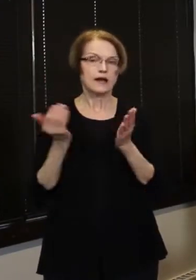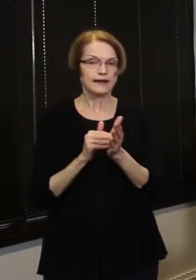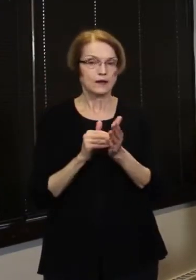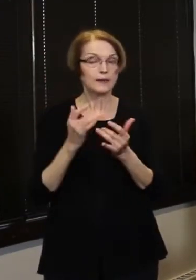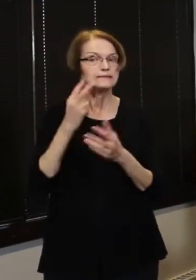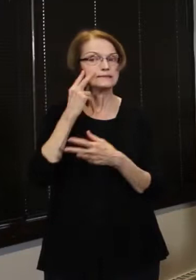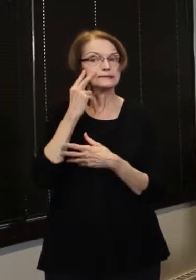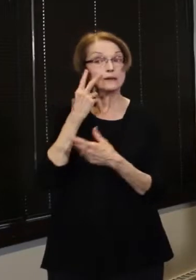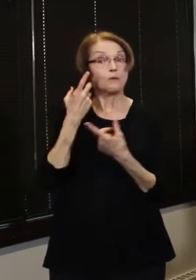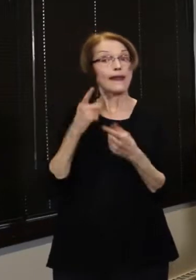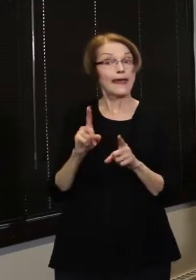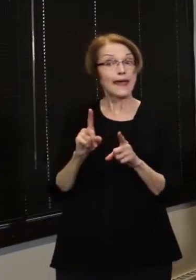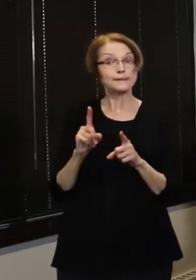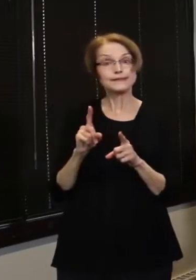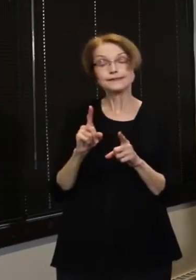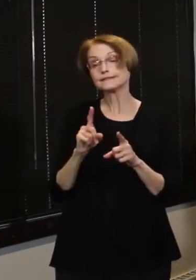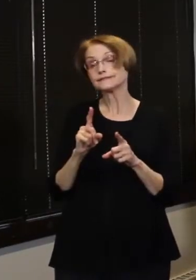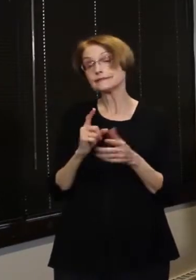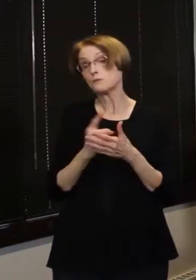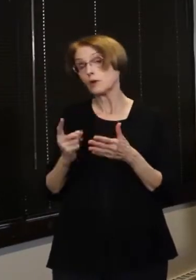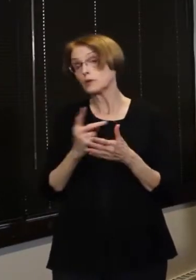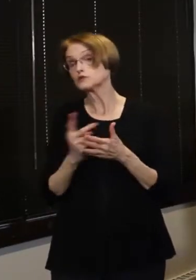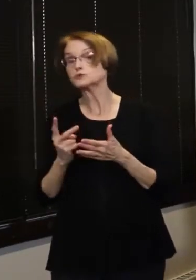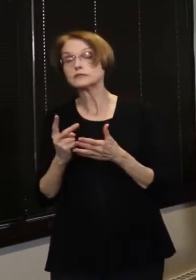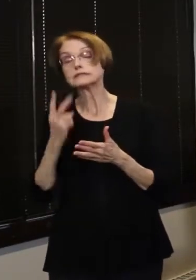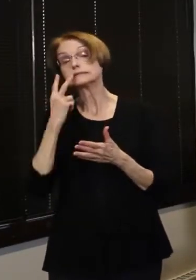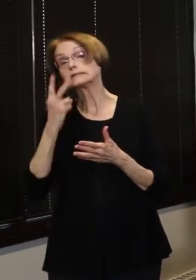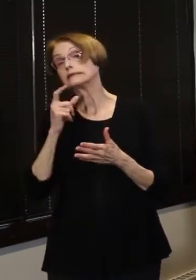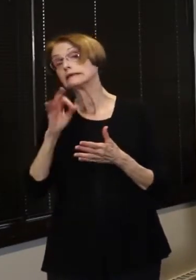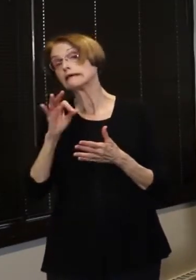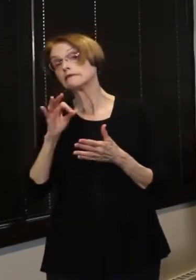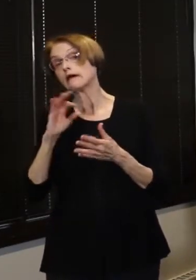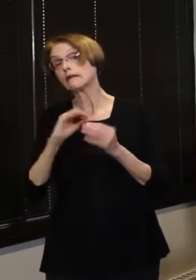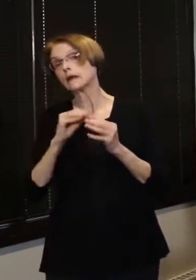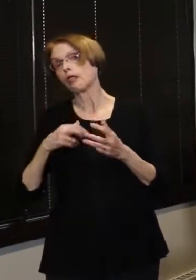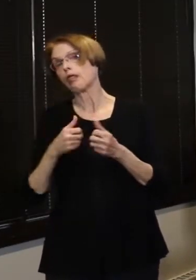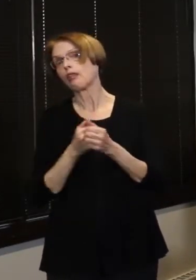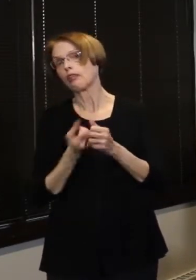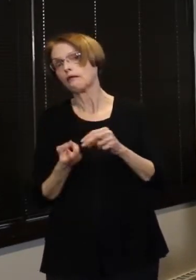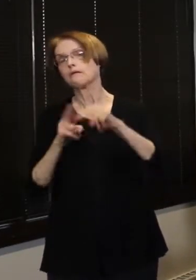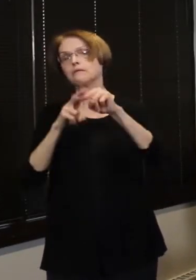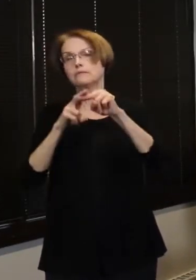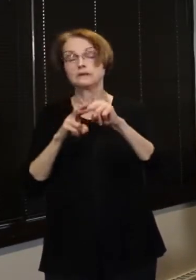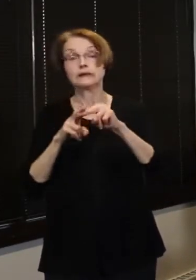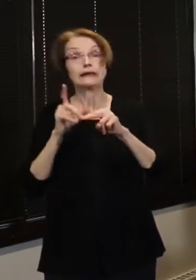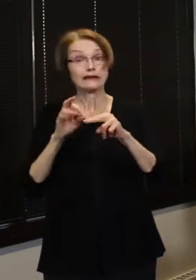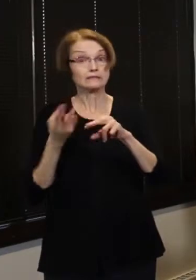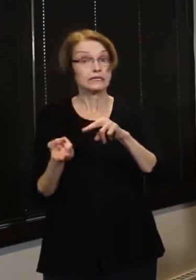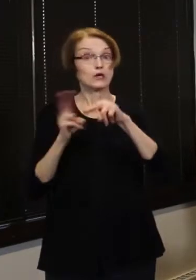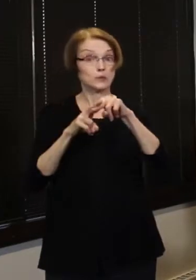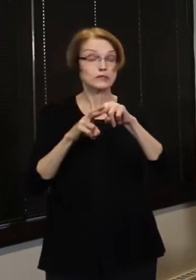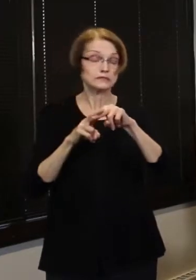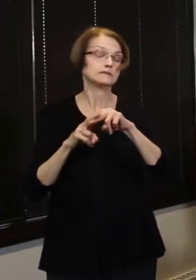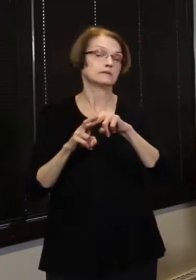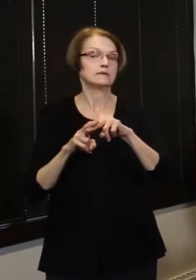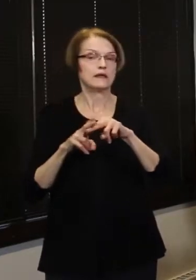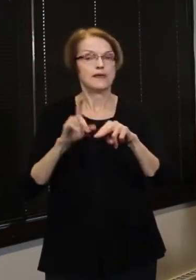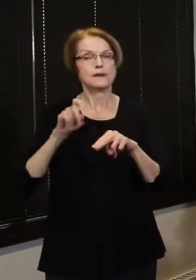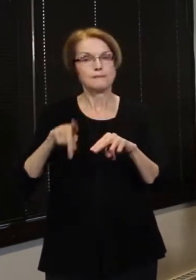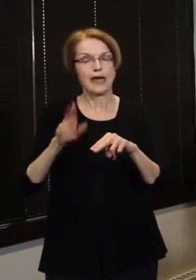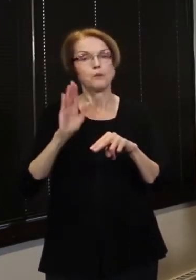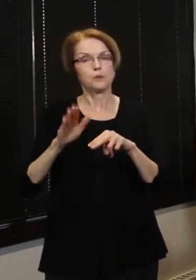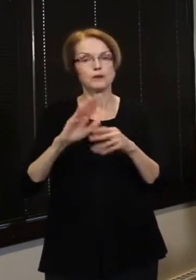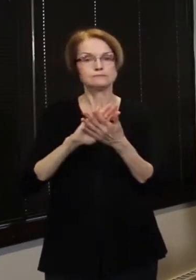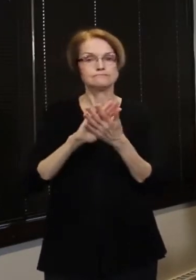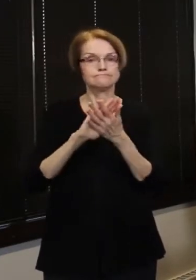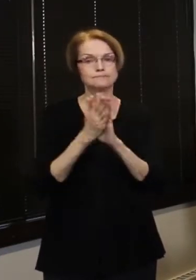wait and see what happens in the next couple of weeks to see if that number of cases increases. If it does, then this map will gradually